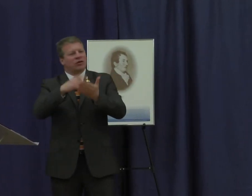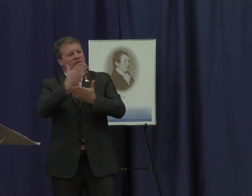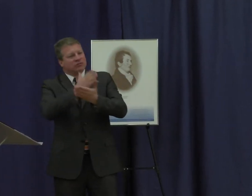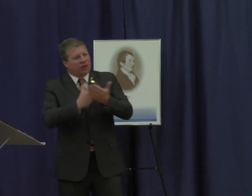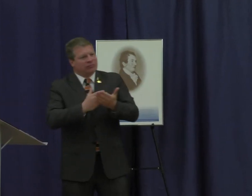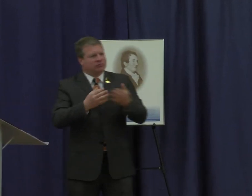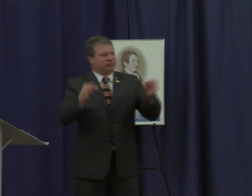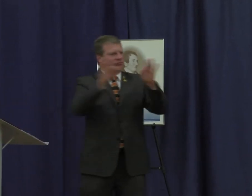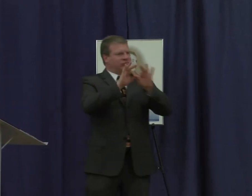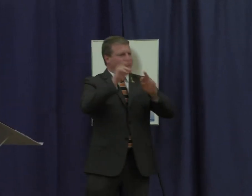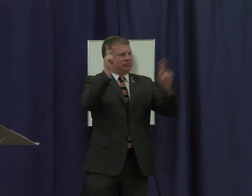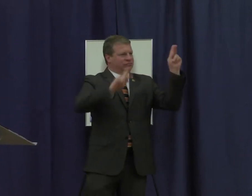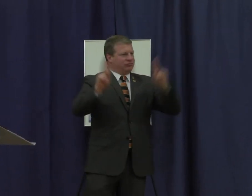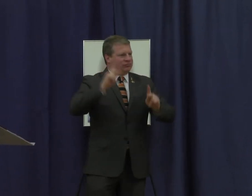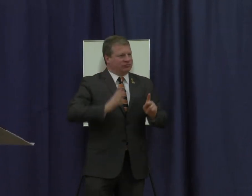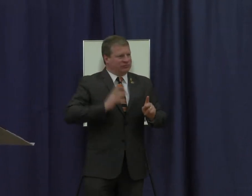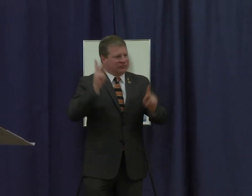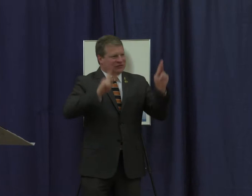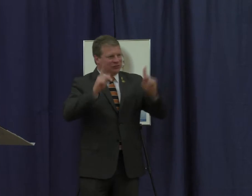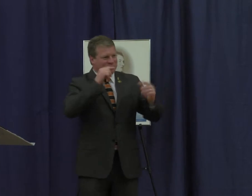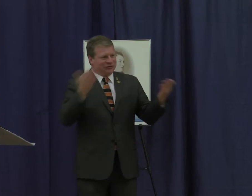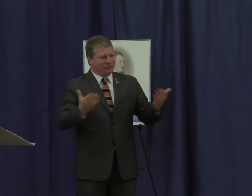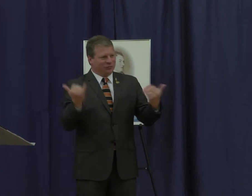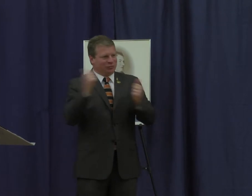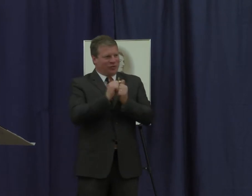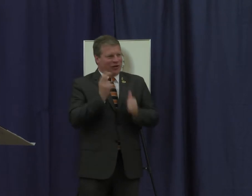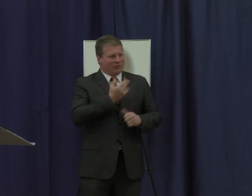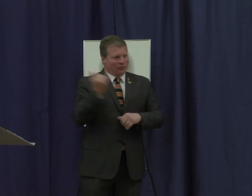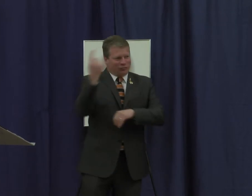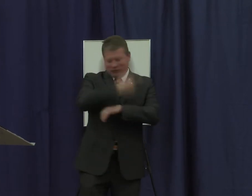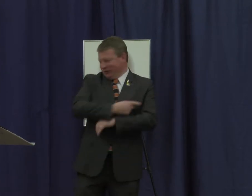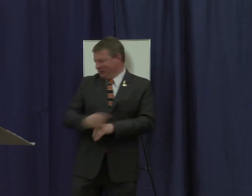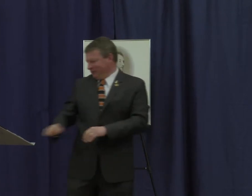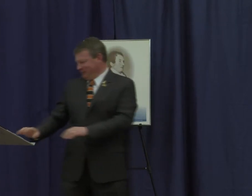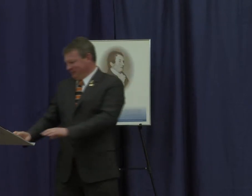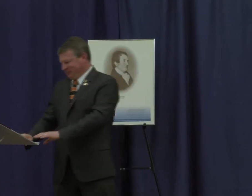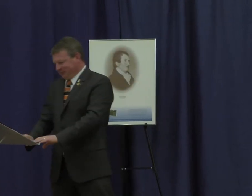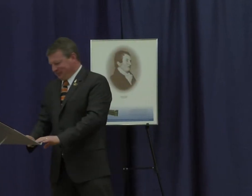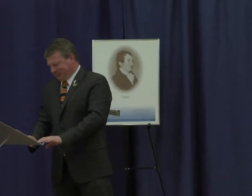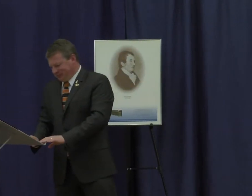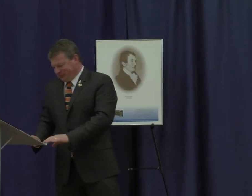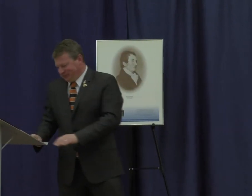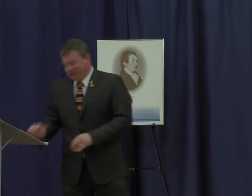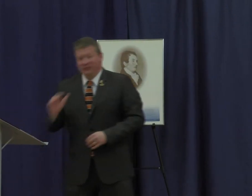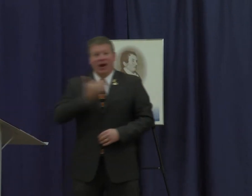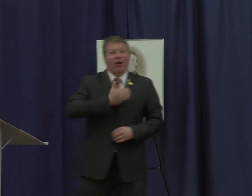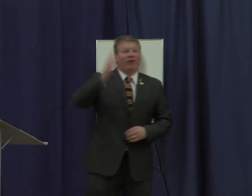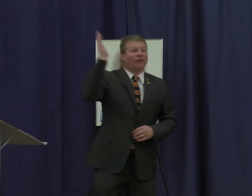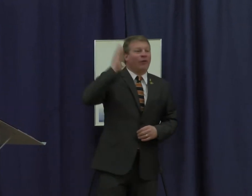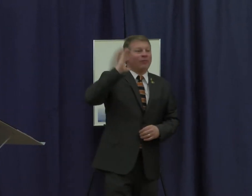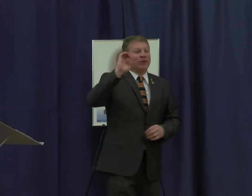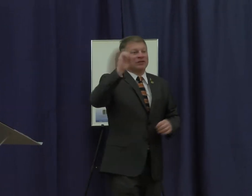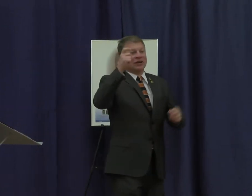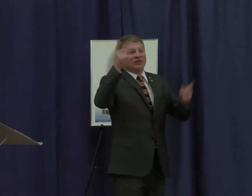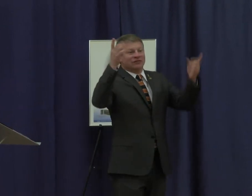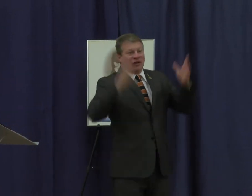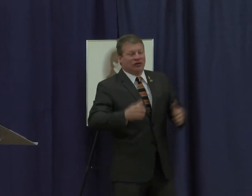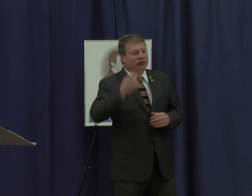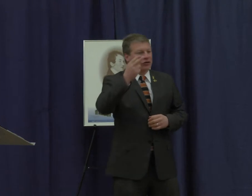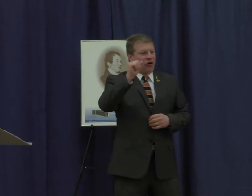Before I go to proceed, I'd like to recognize a few distinguished visitors we have with us today. Our former